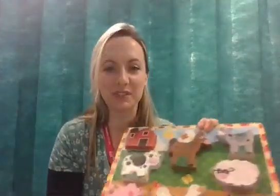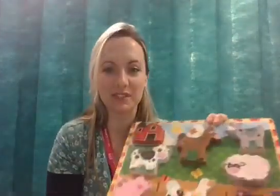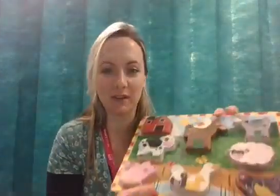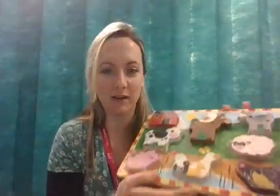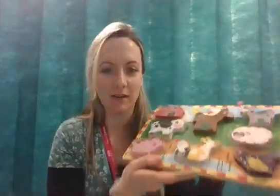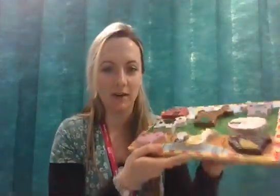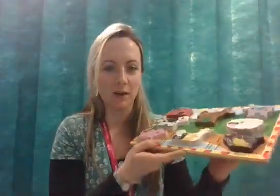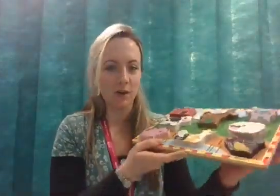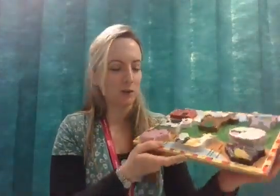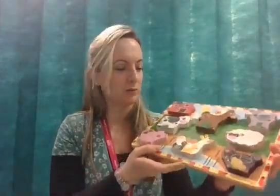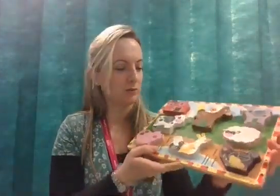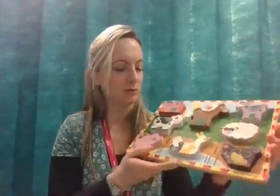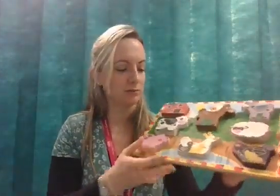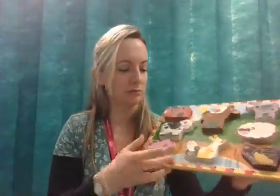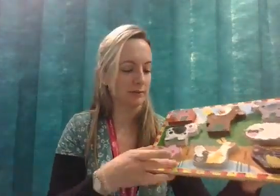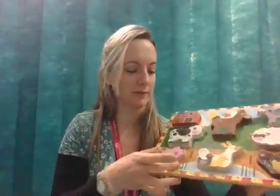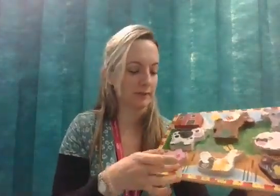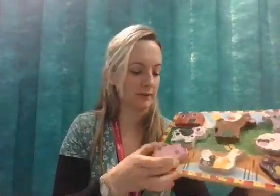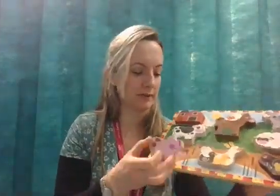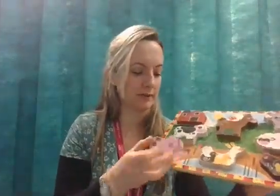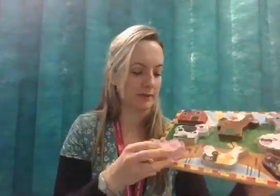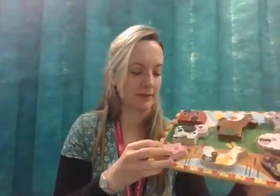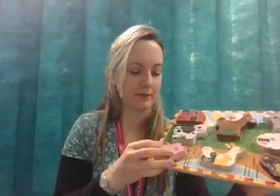Animals. Oh.